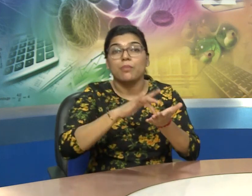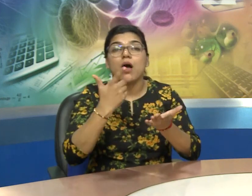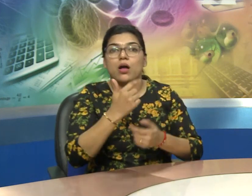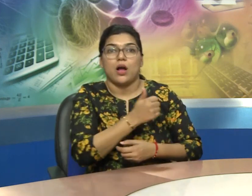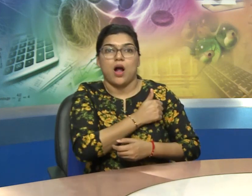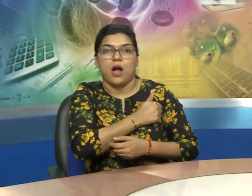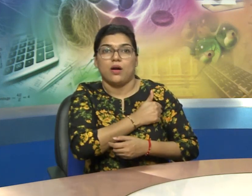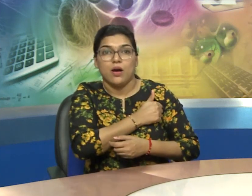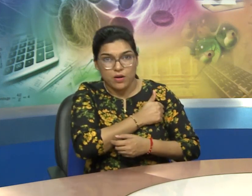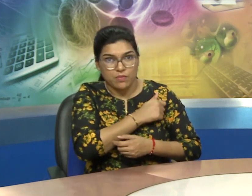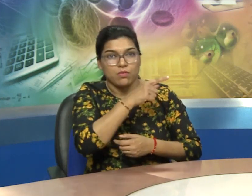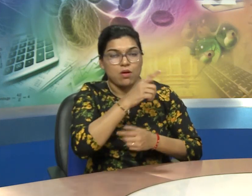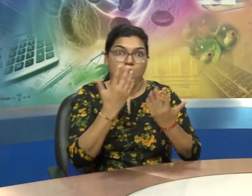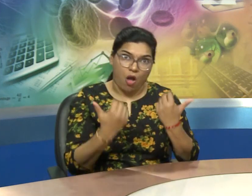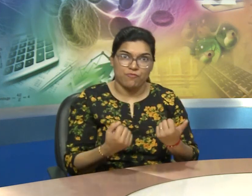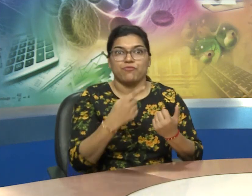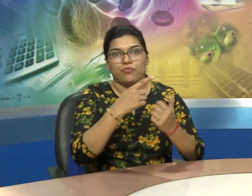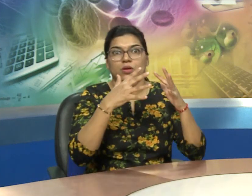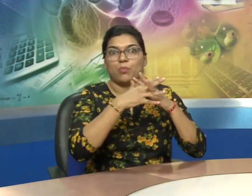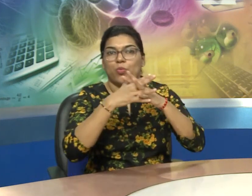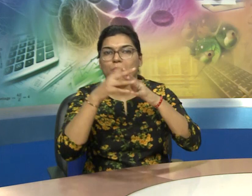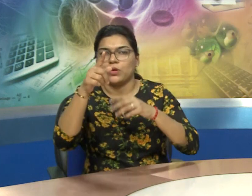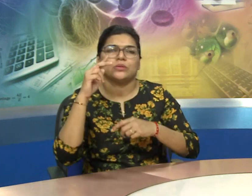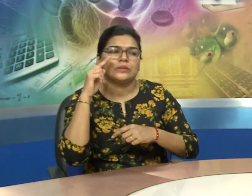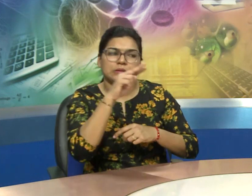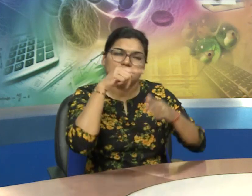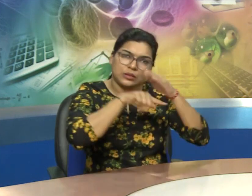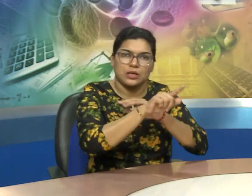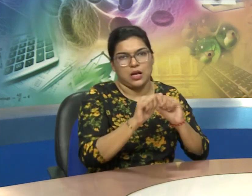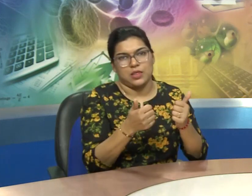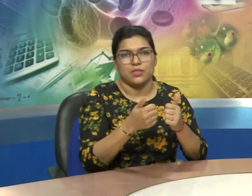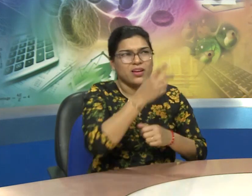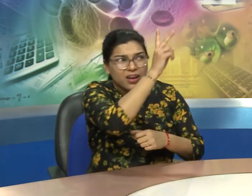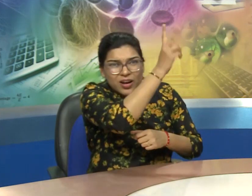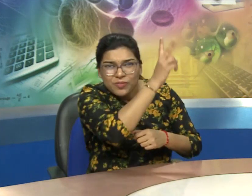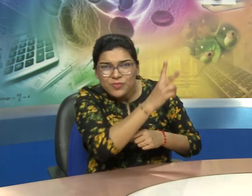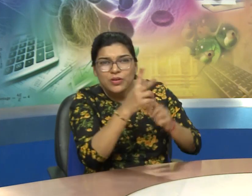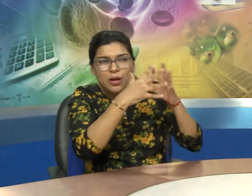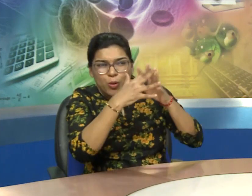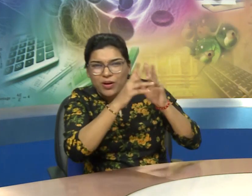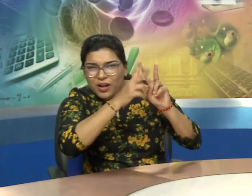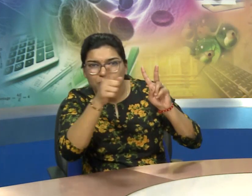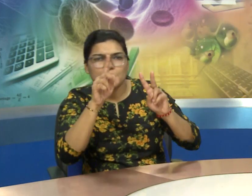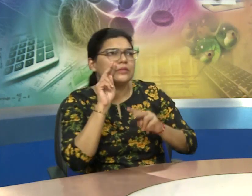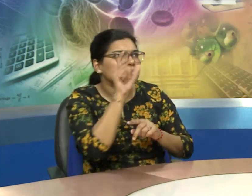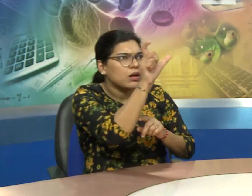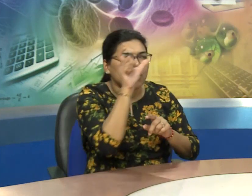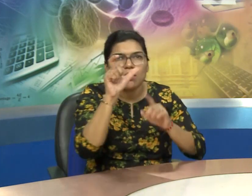Canada, which is in Canada. You can see the web address and you all easily can access